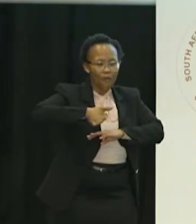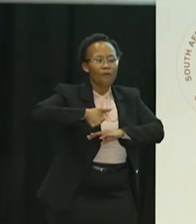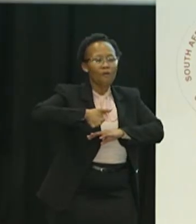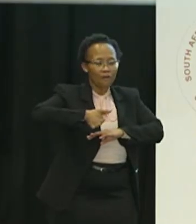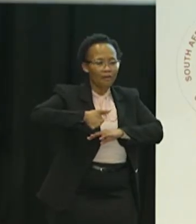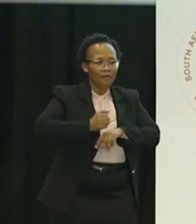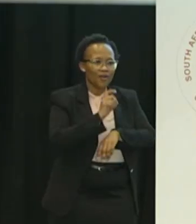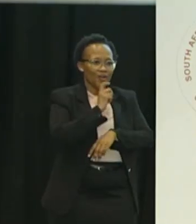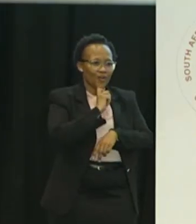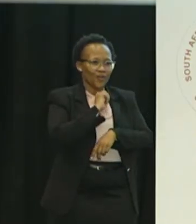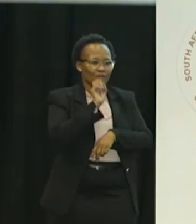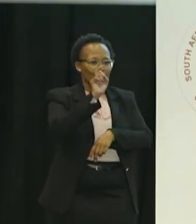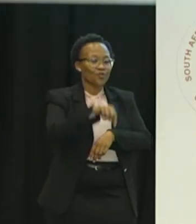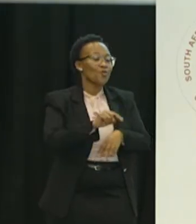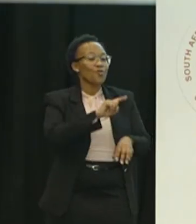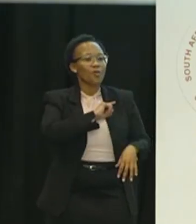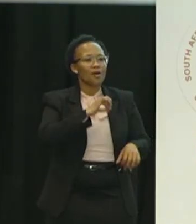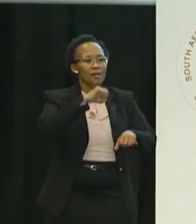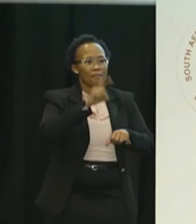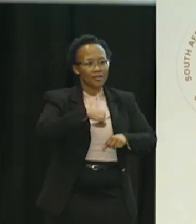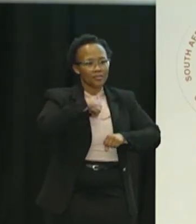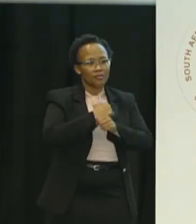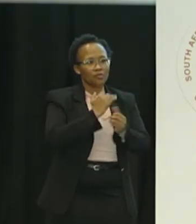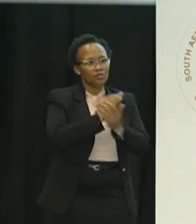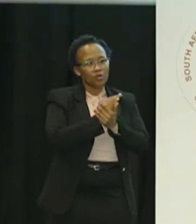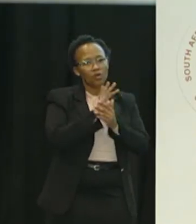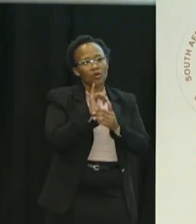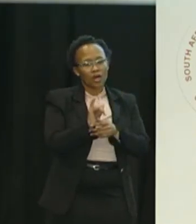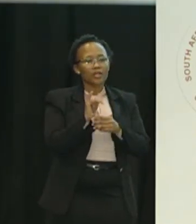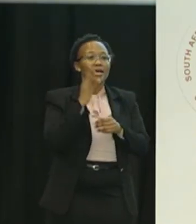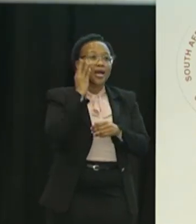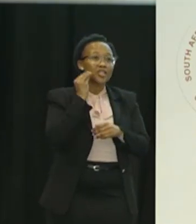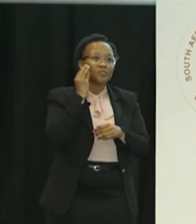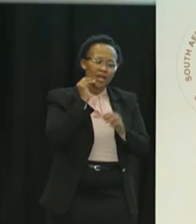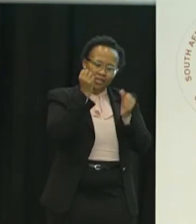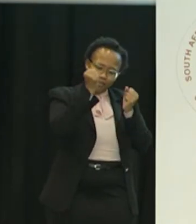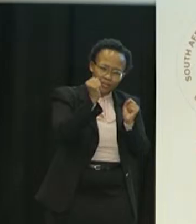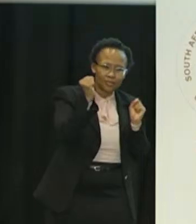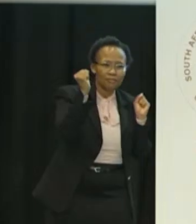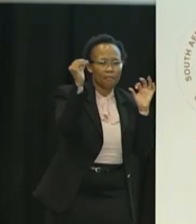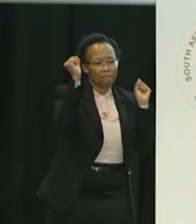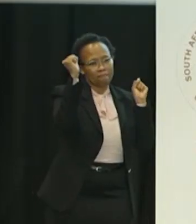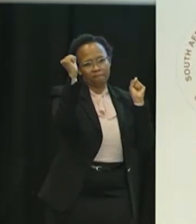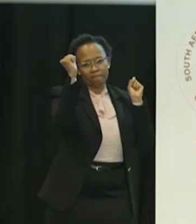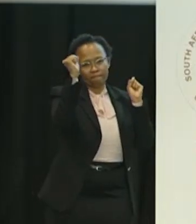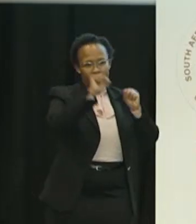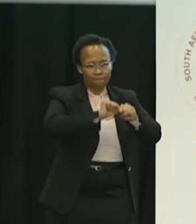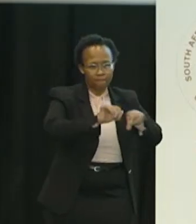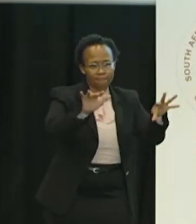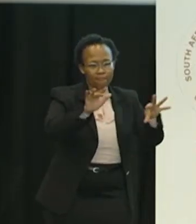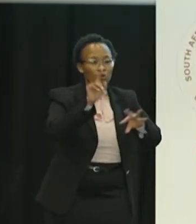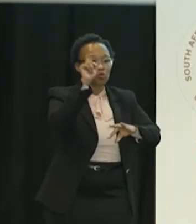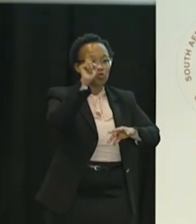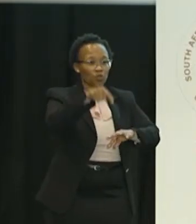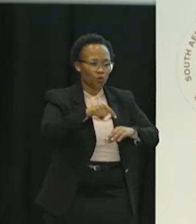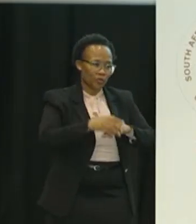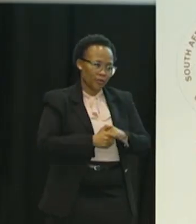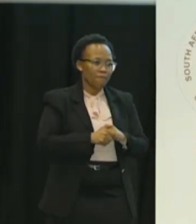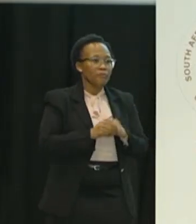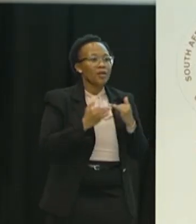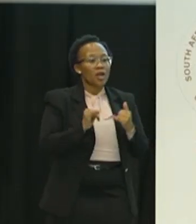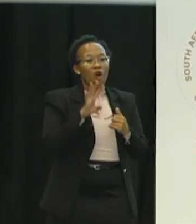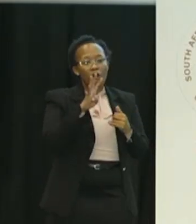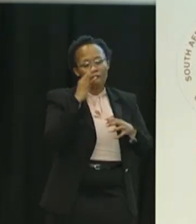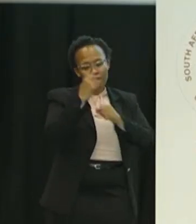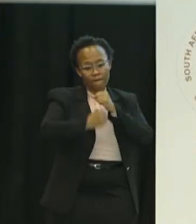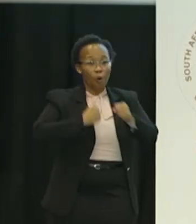that our experiences have been spoken into, loudly so this time? We only have about 4 years